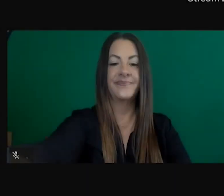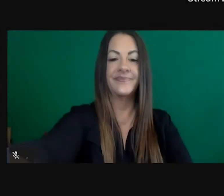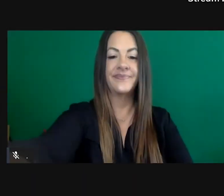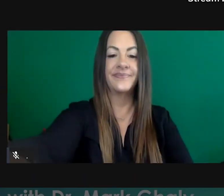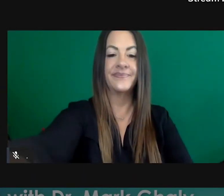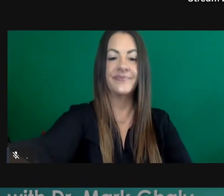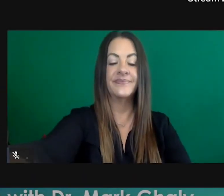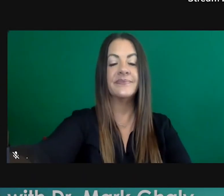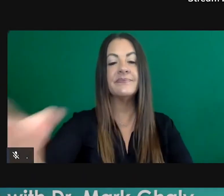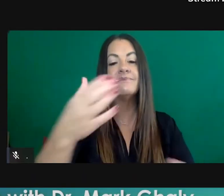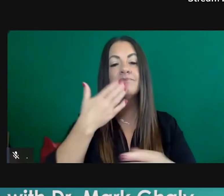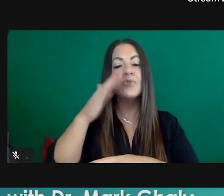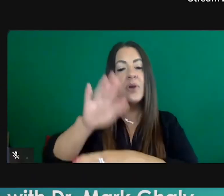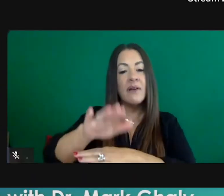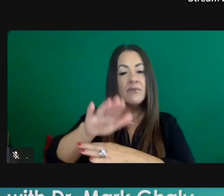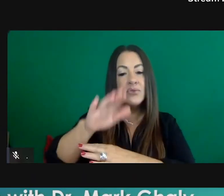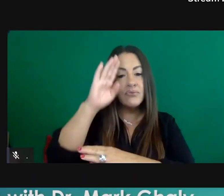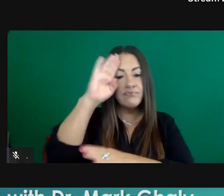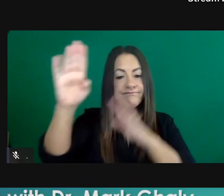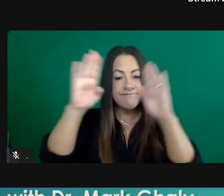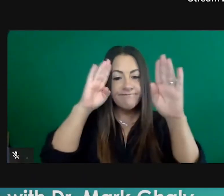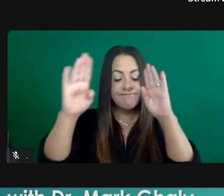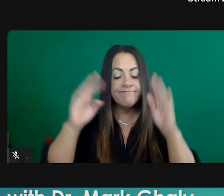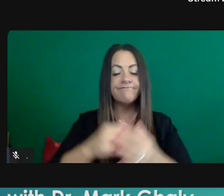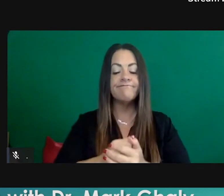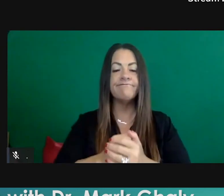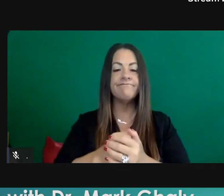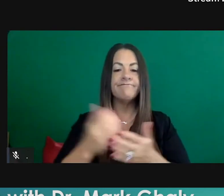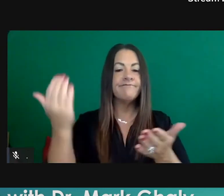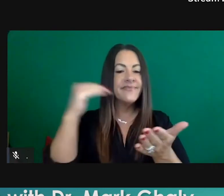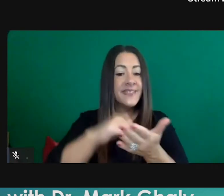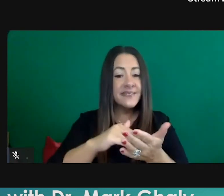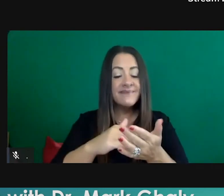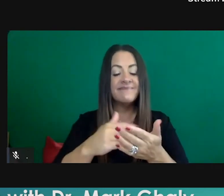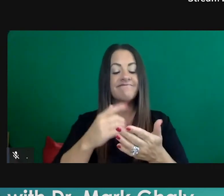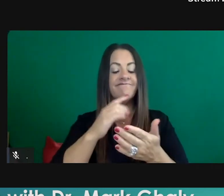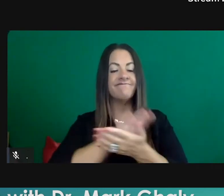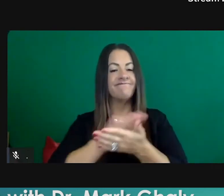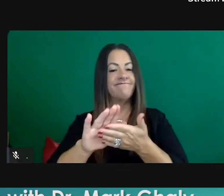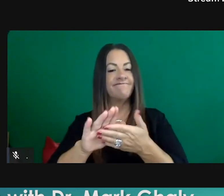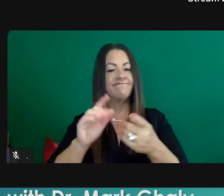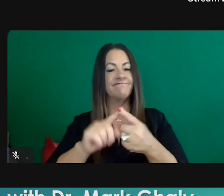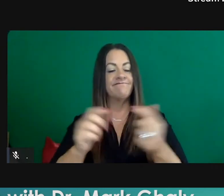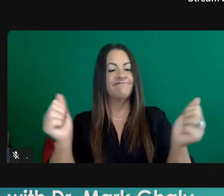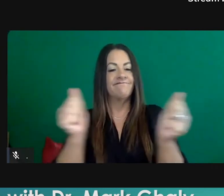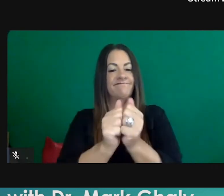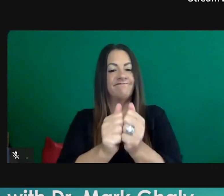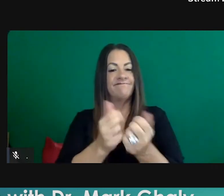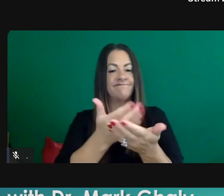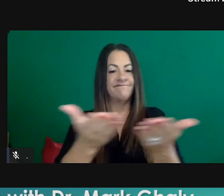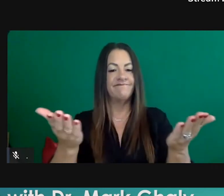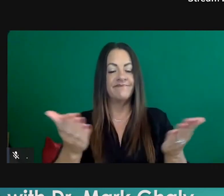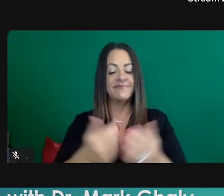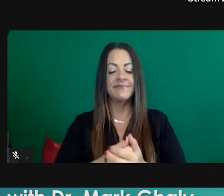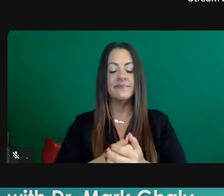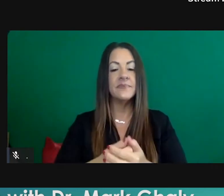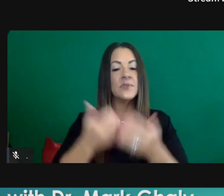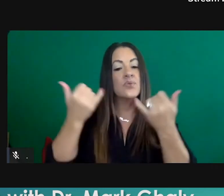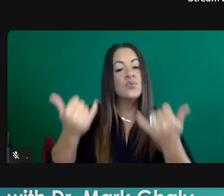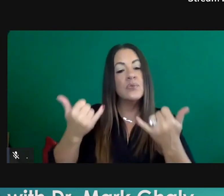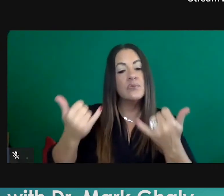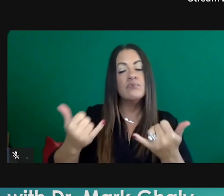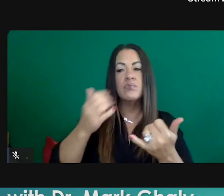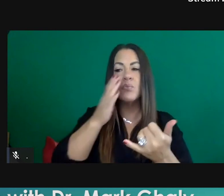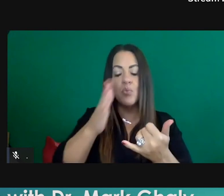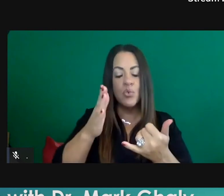Good afternoon, everyone, and again, it's very nice to be with you. Today, we're going to go over, as